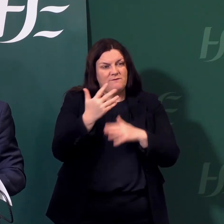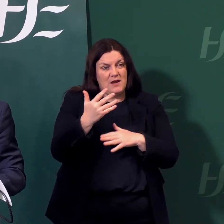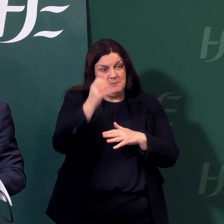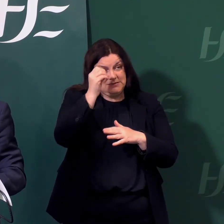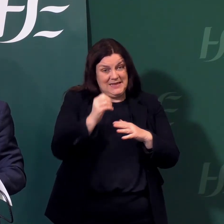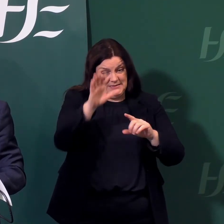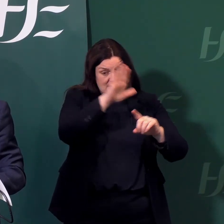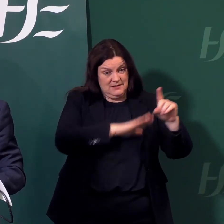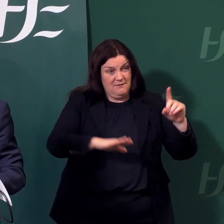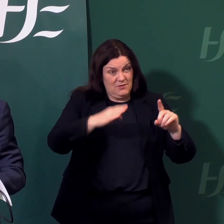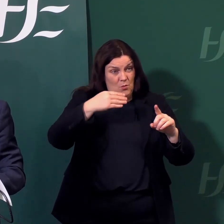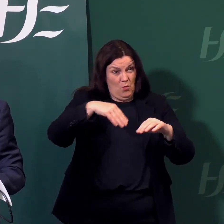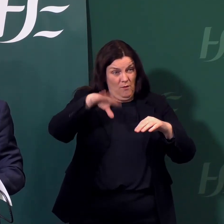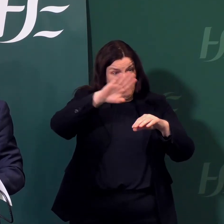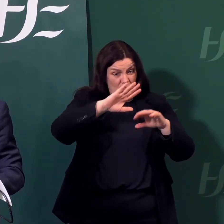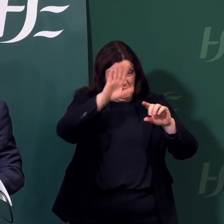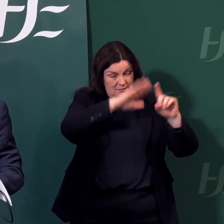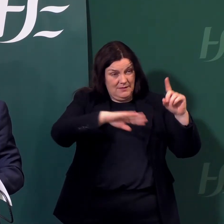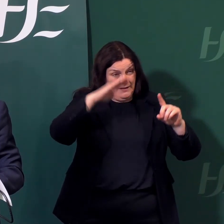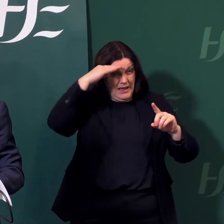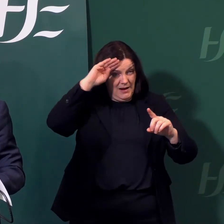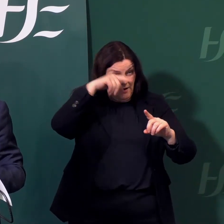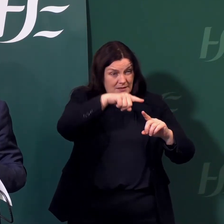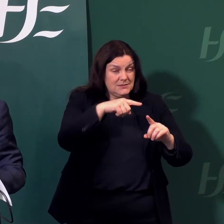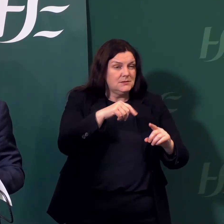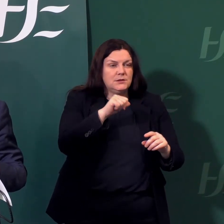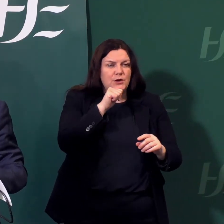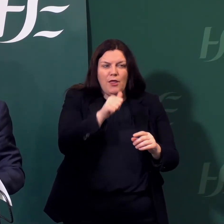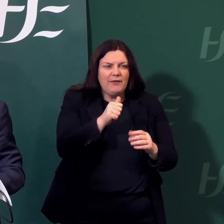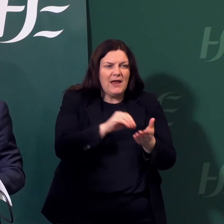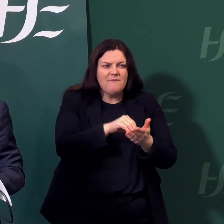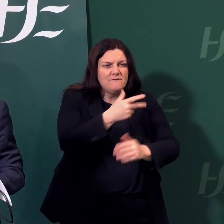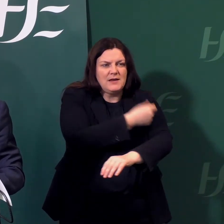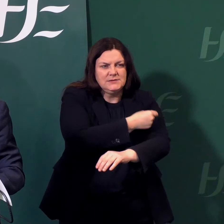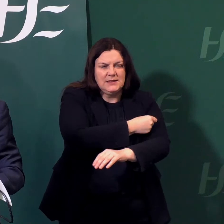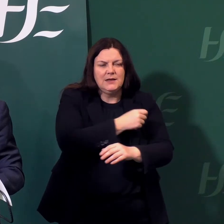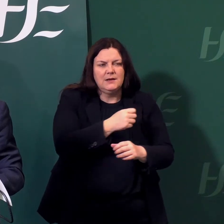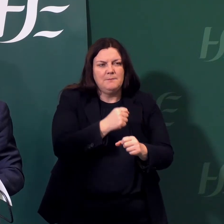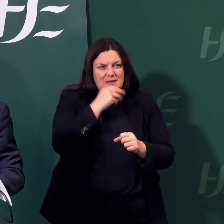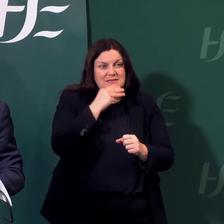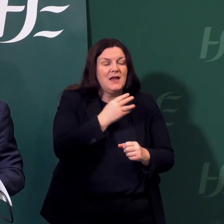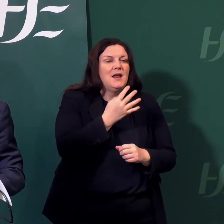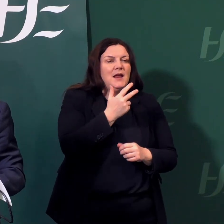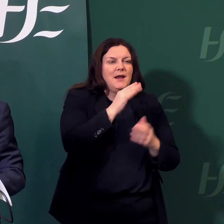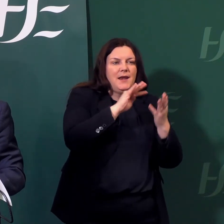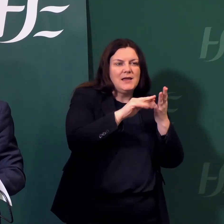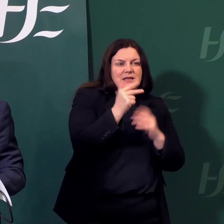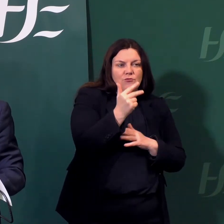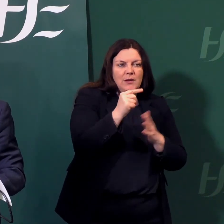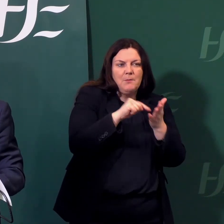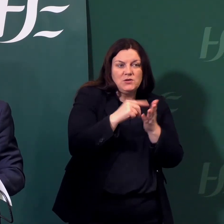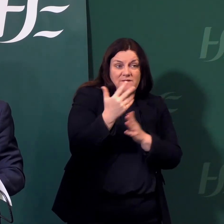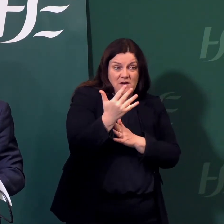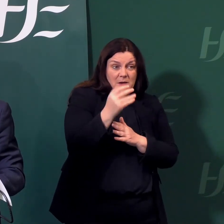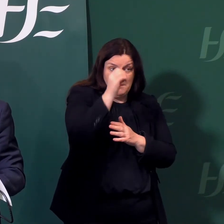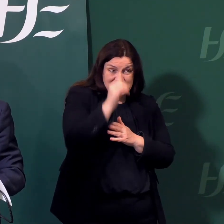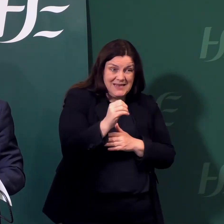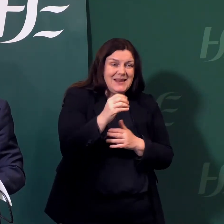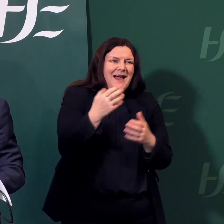adult population aren't now fully vaccinated. So 93.5% of the adult population are fully